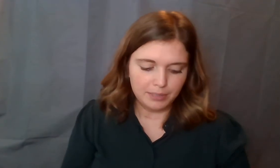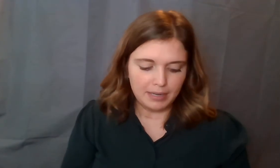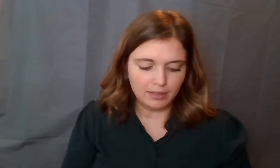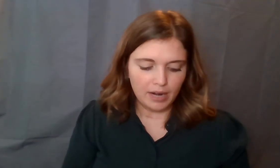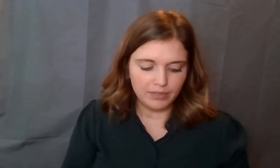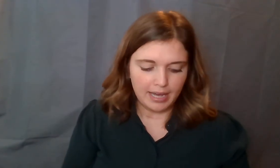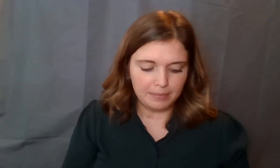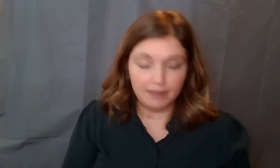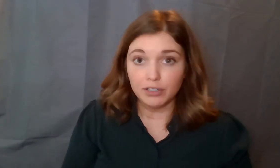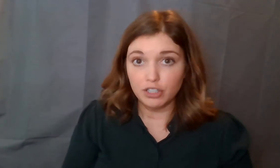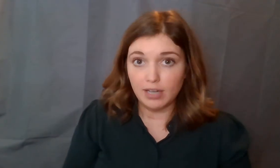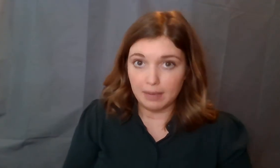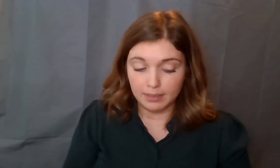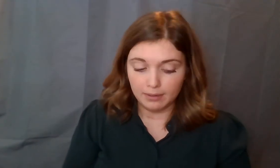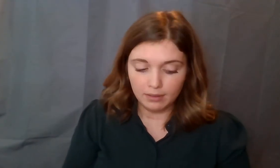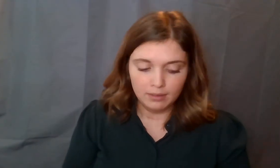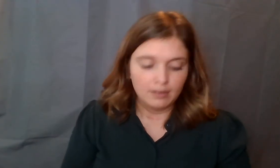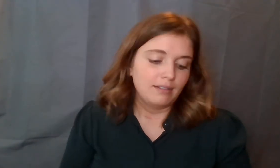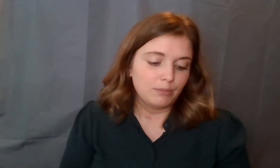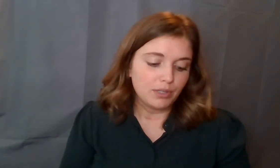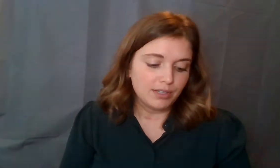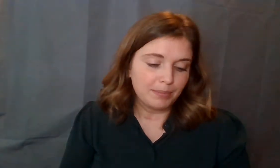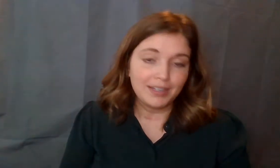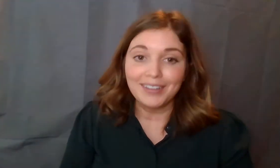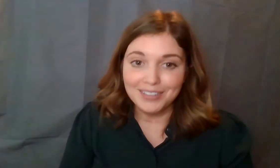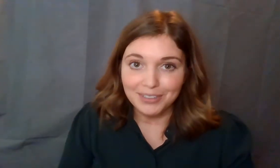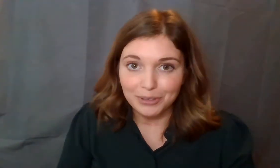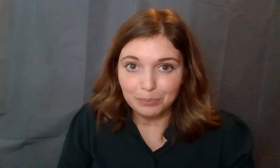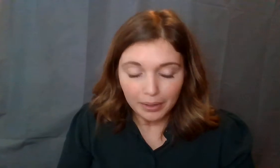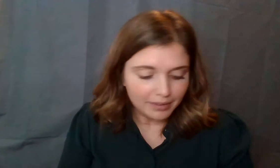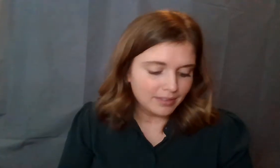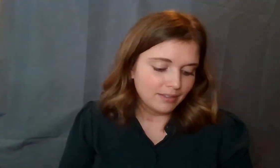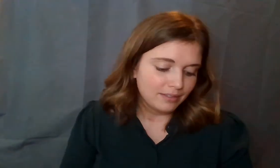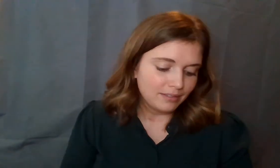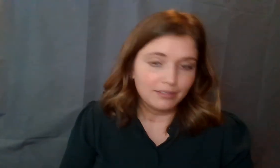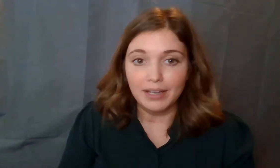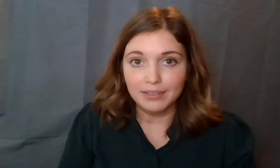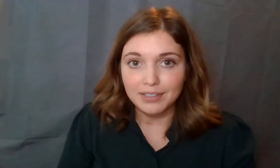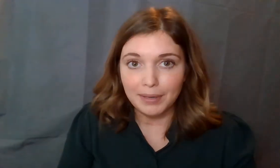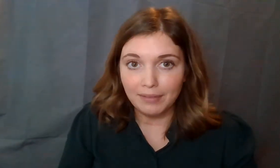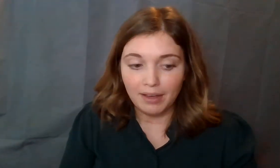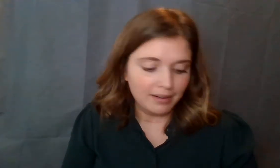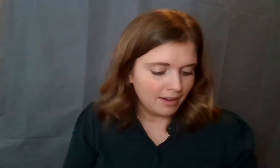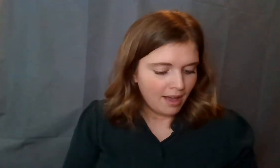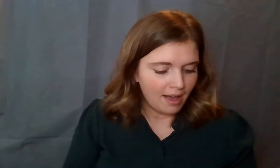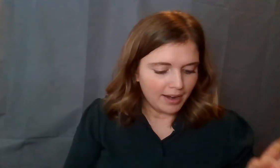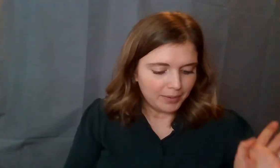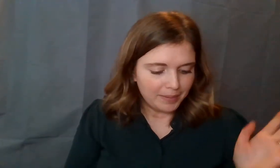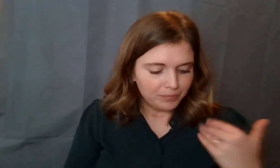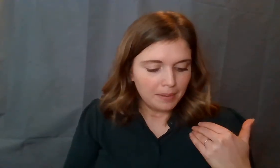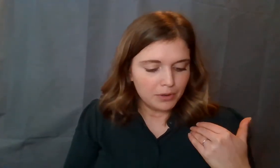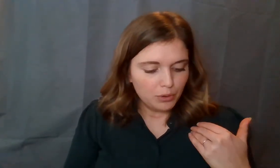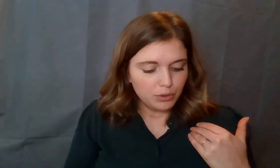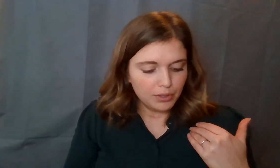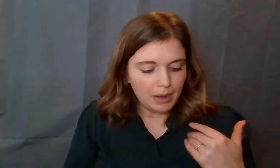spend a lot of time and effort shopping, which is something I like to do, but lately it's been online. Anyway, you do your